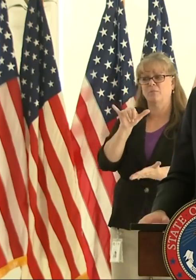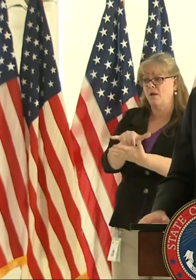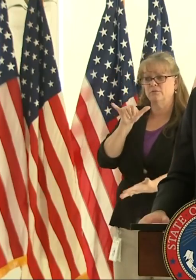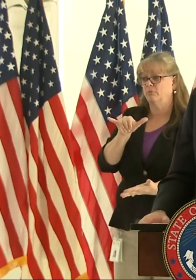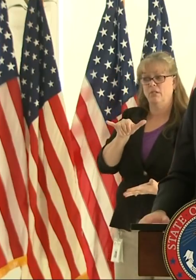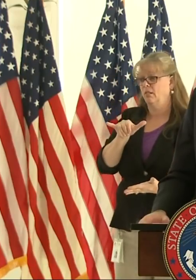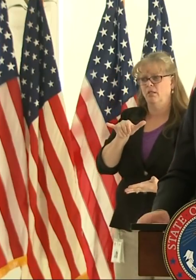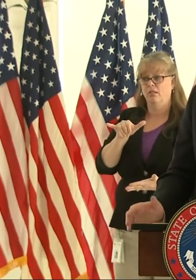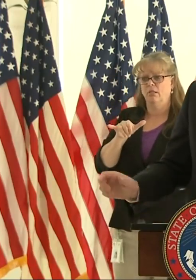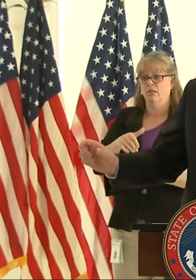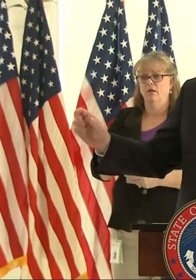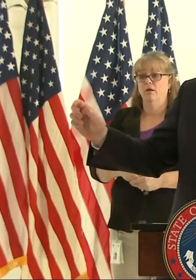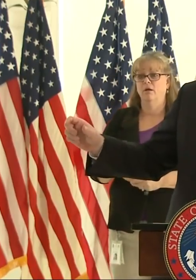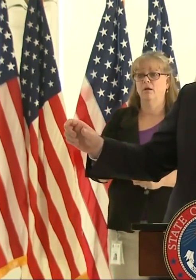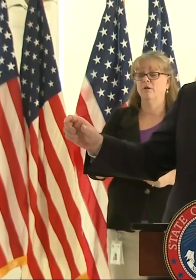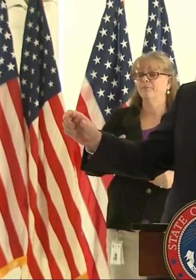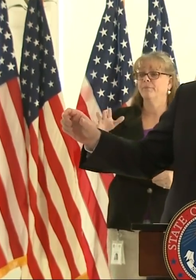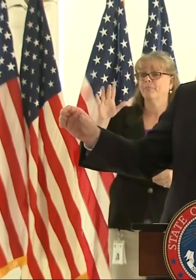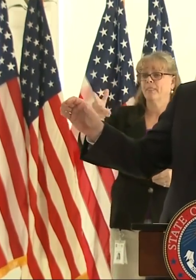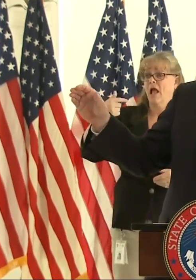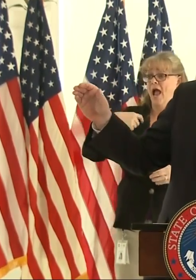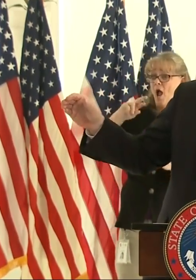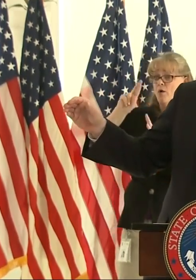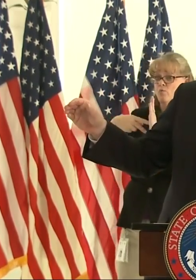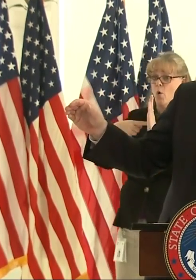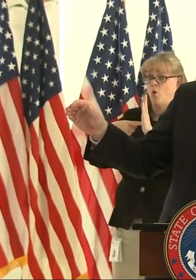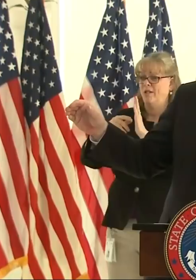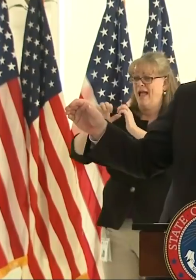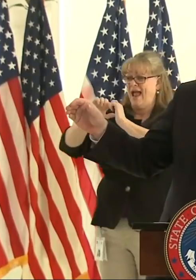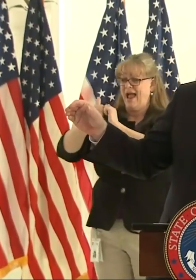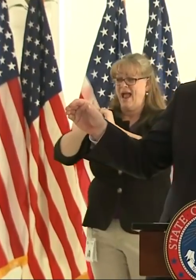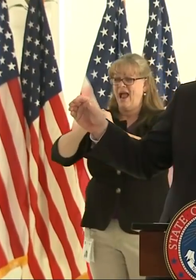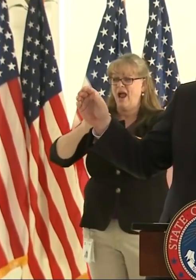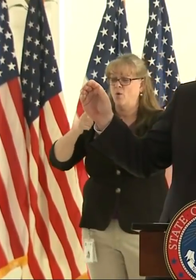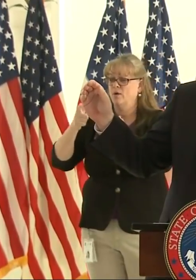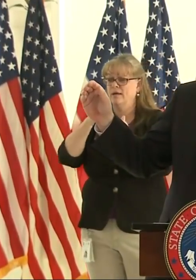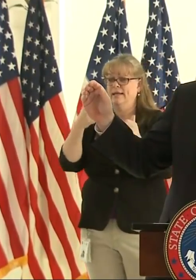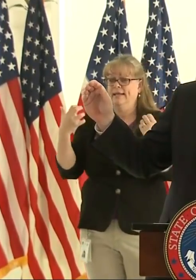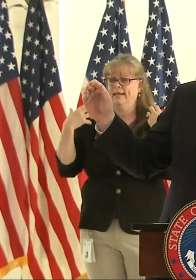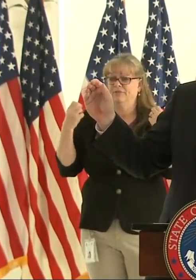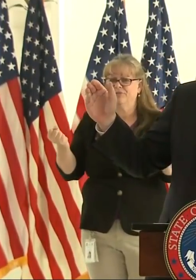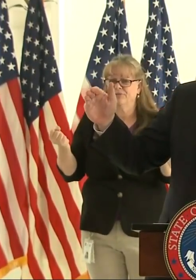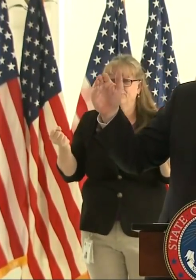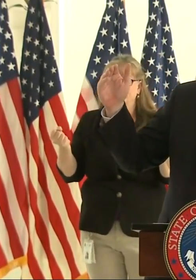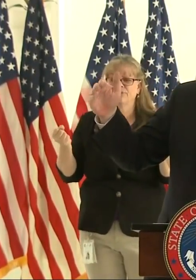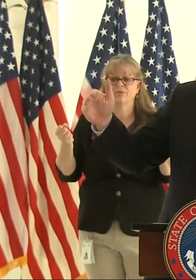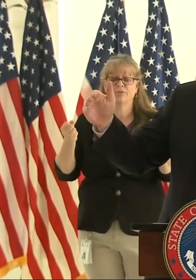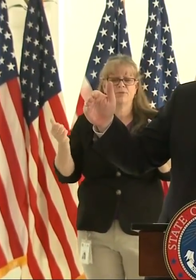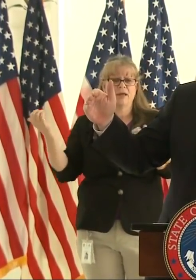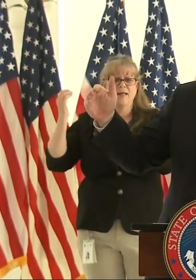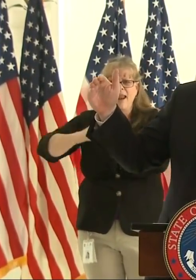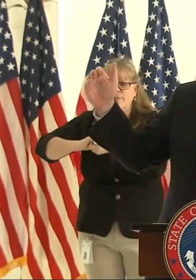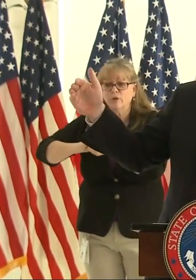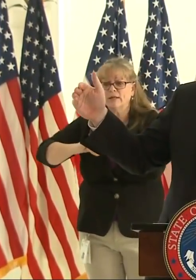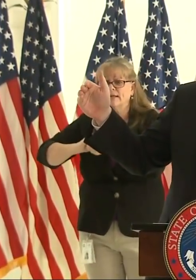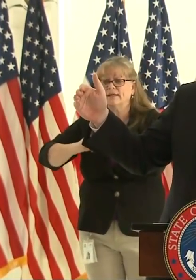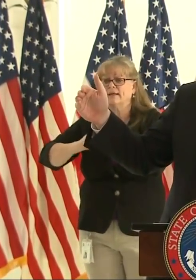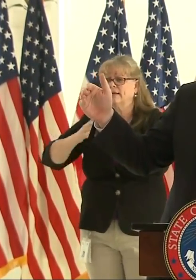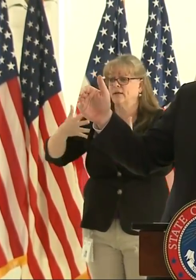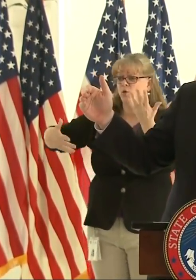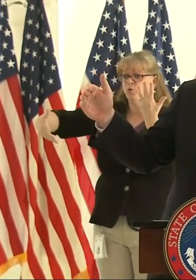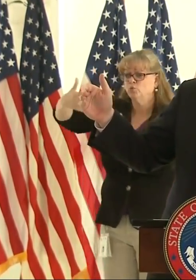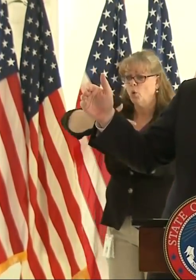our role in this is really to figure out how to wed the public health goals with the social and psychological and